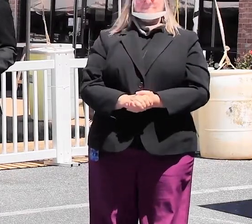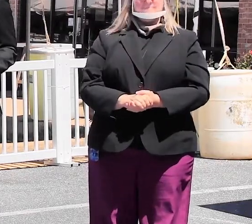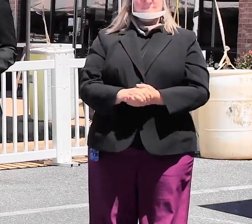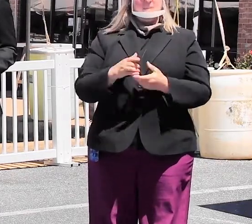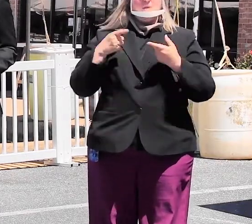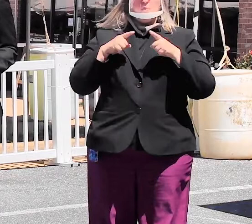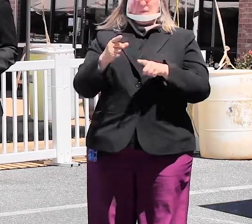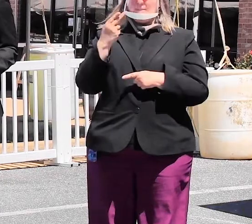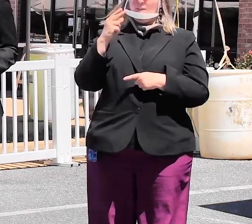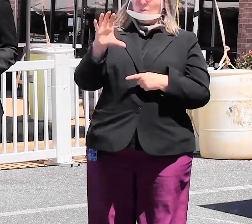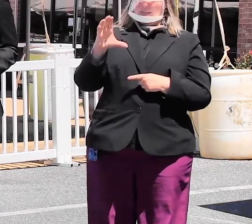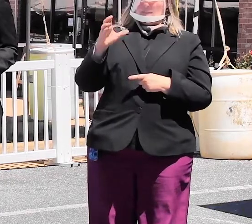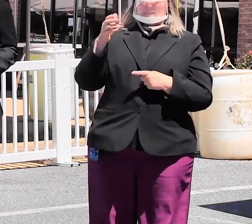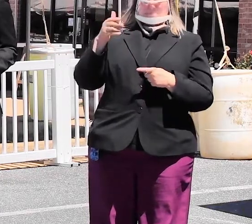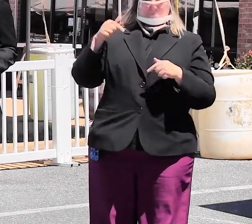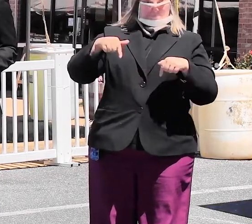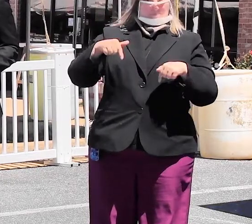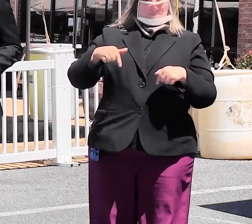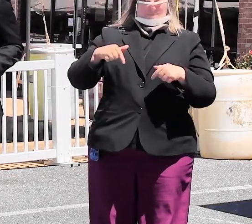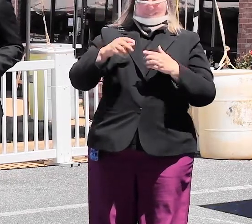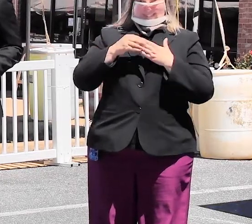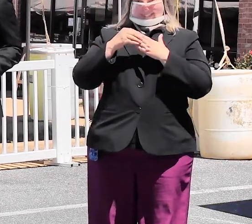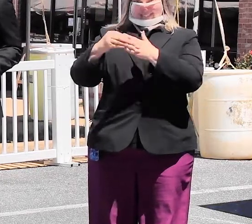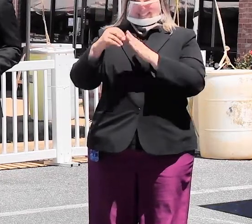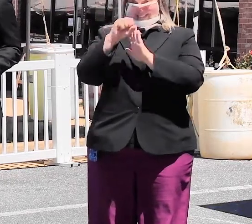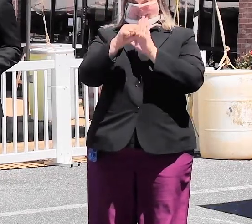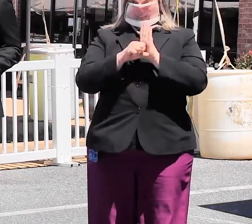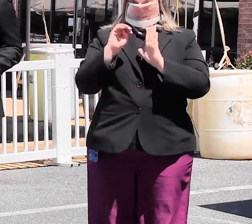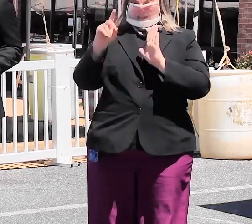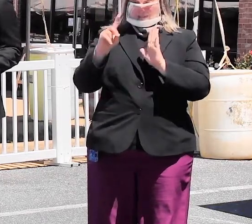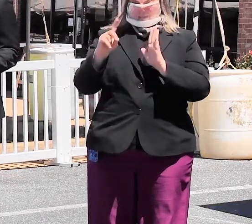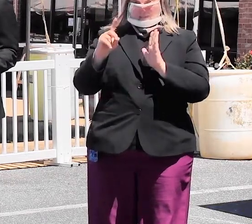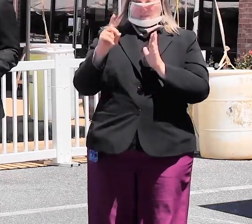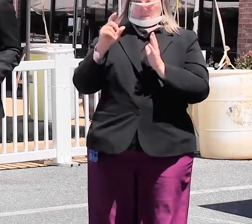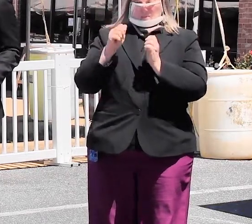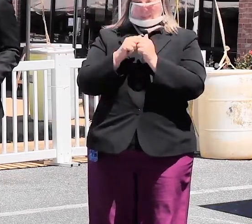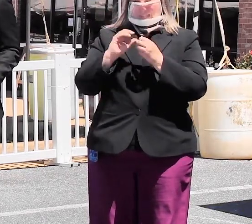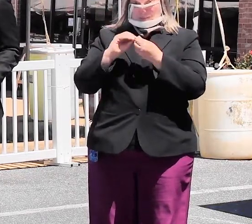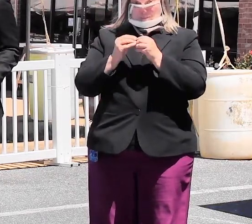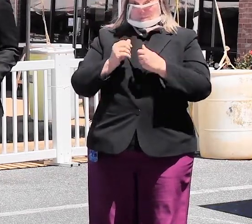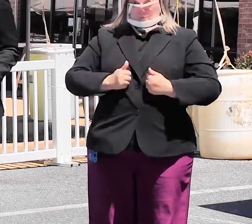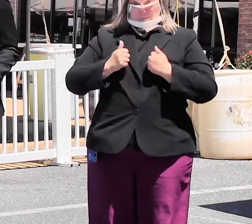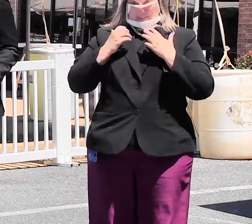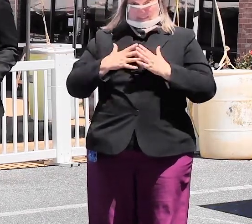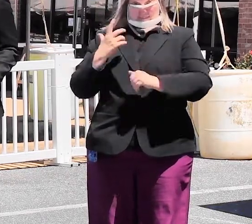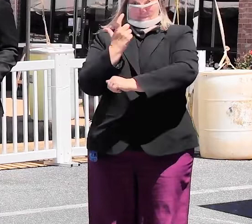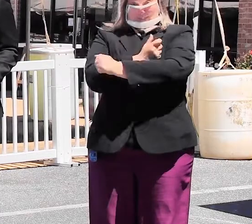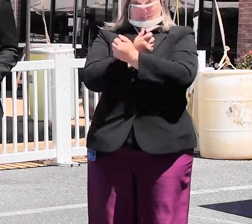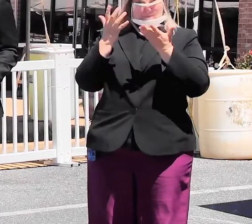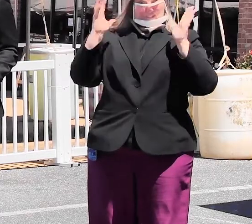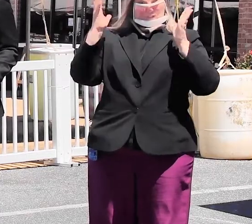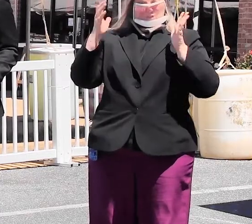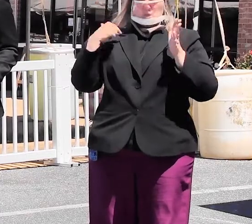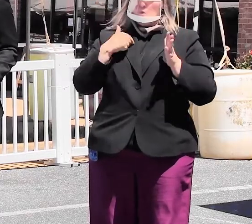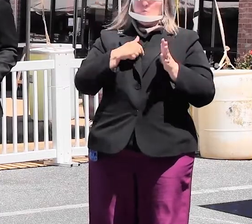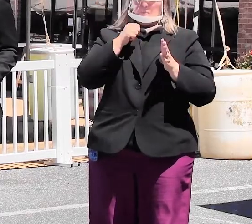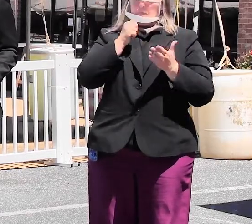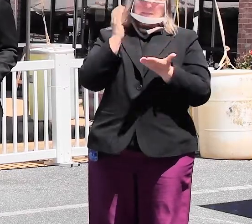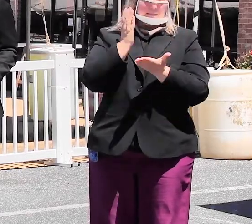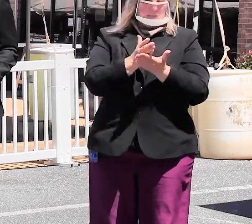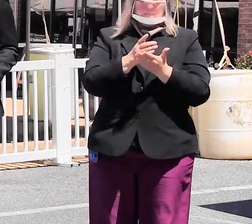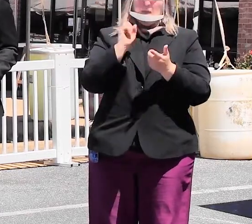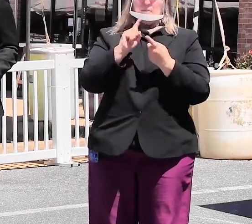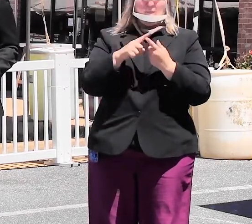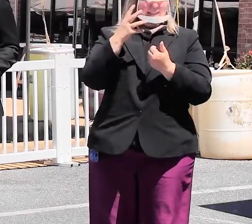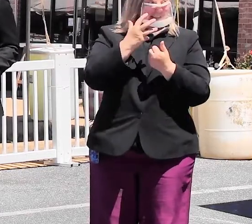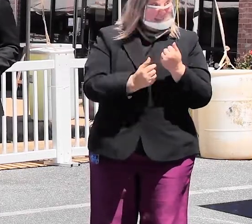While Howard County leads the state of Maryland in the number of residents vaccinated, we will not rest until everyone who wants a